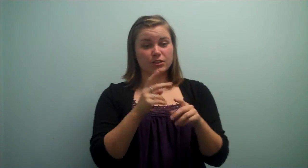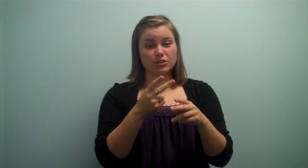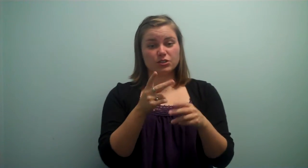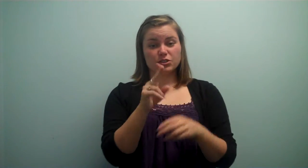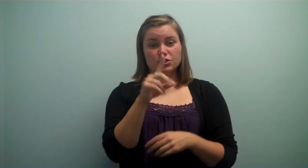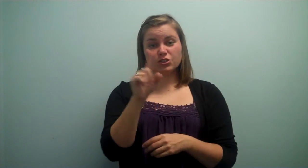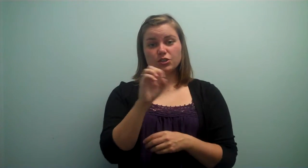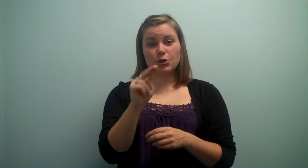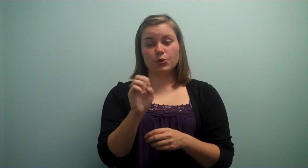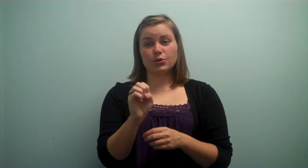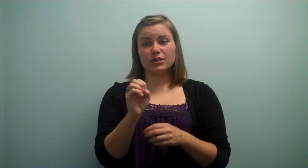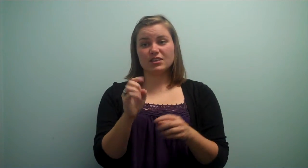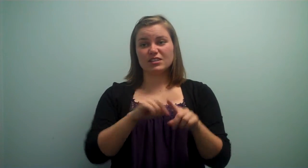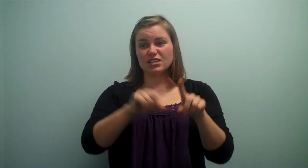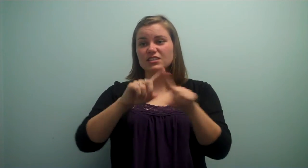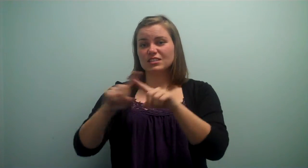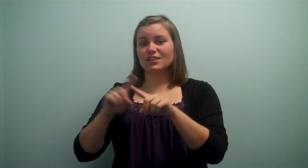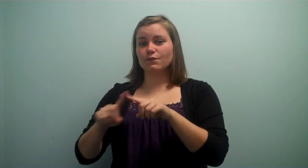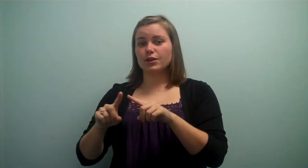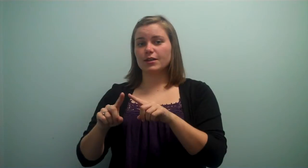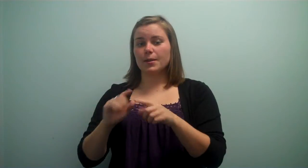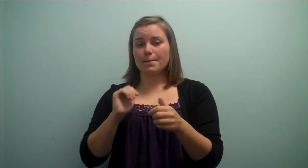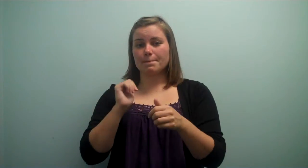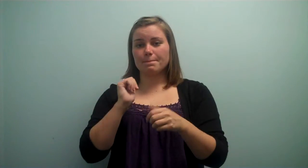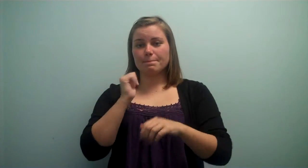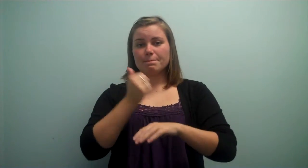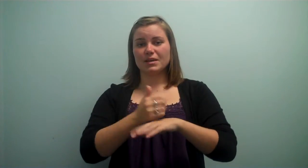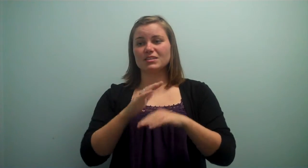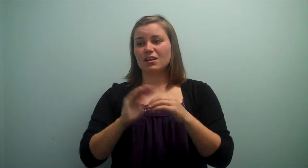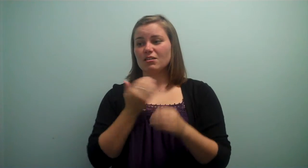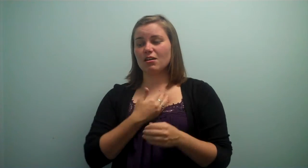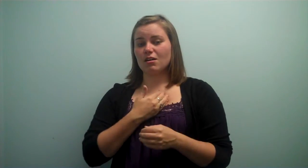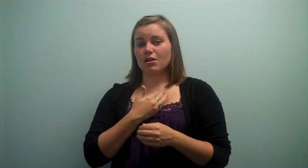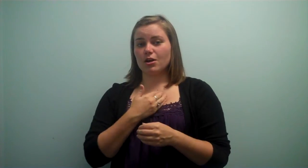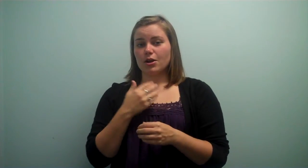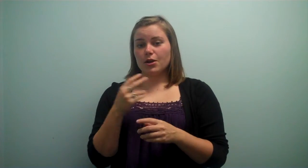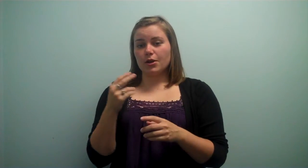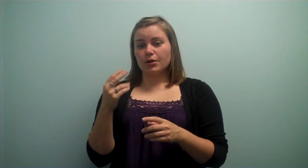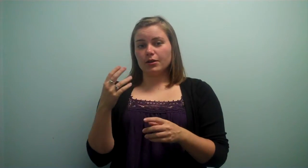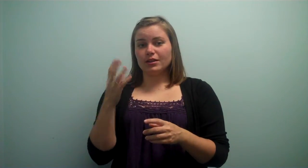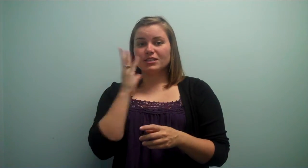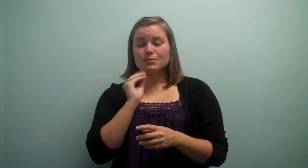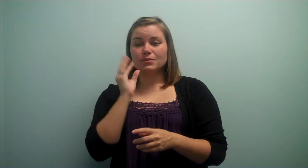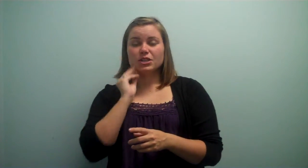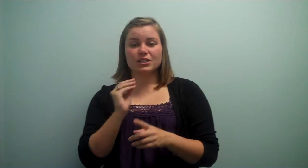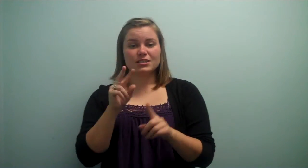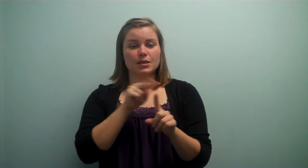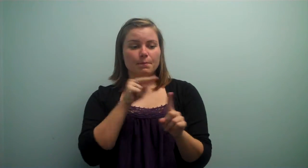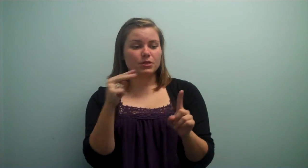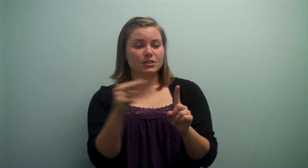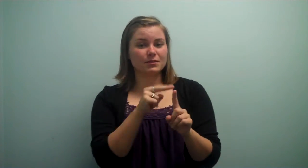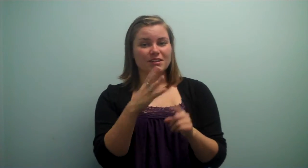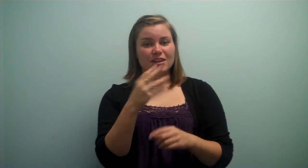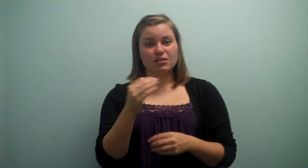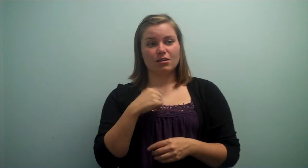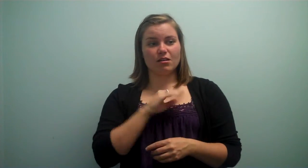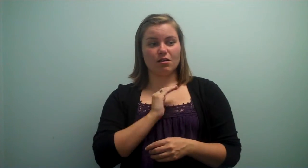our own past experiences, our perceptions of our capabilities, and our willingness to be out in the